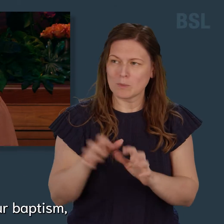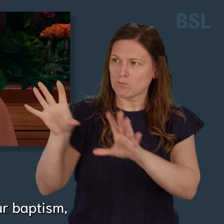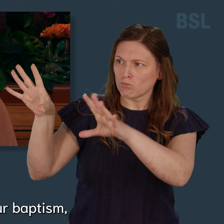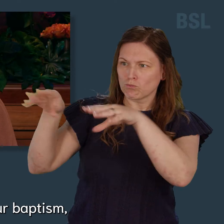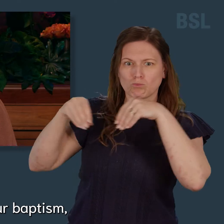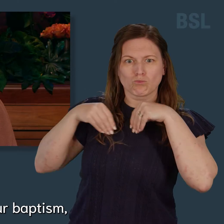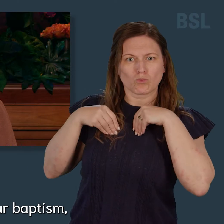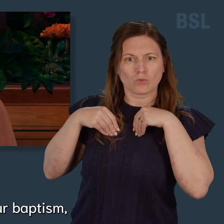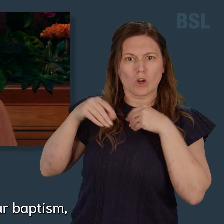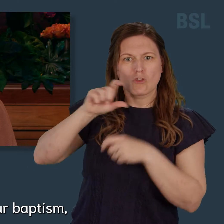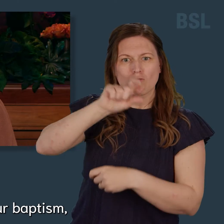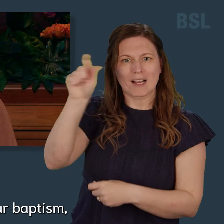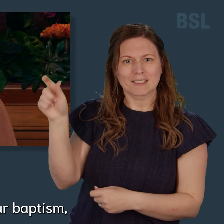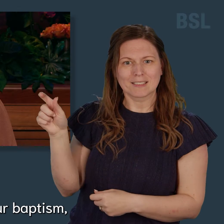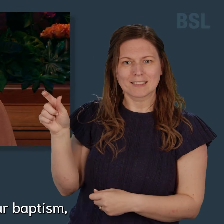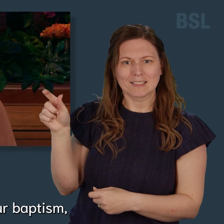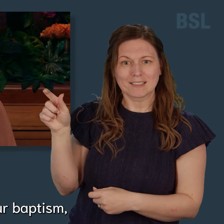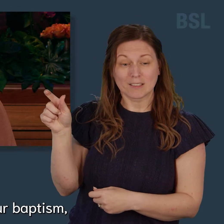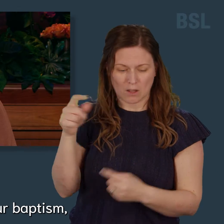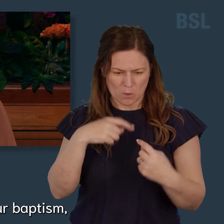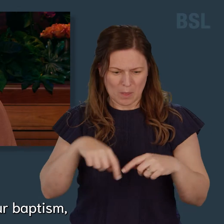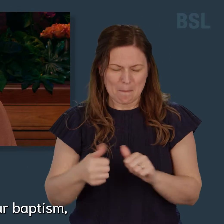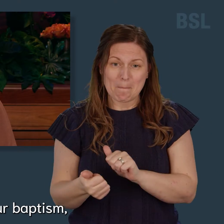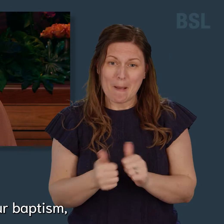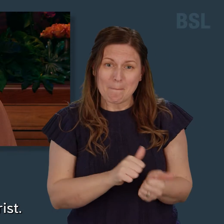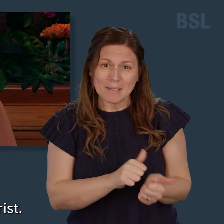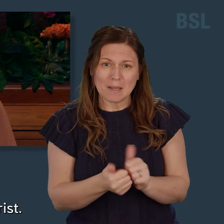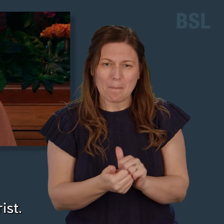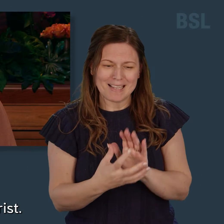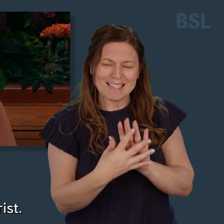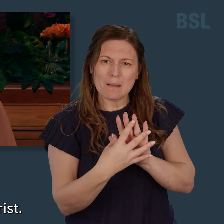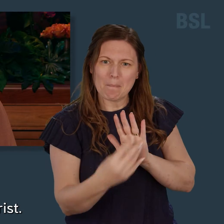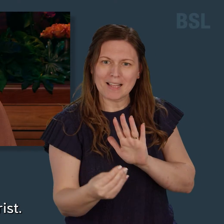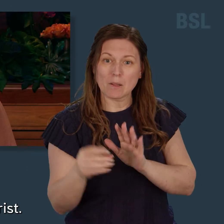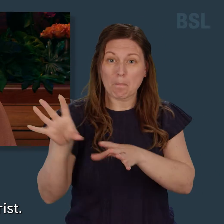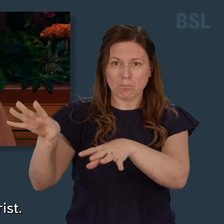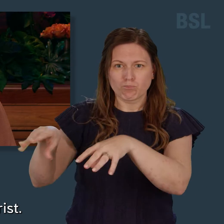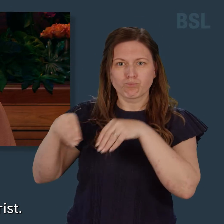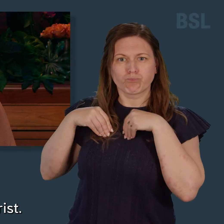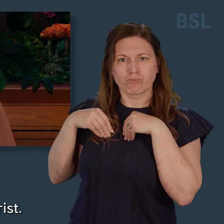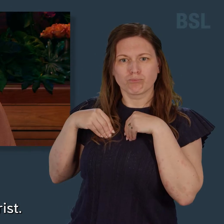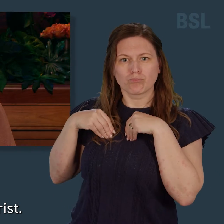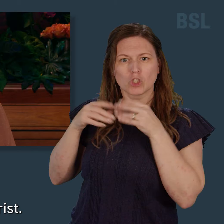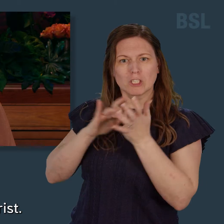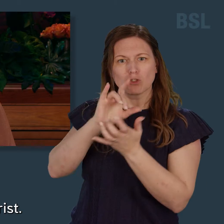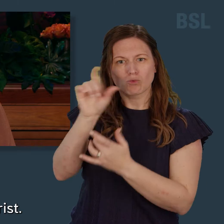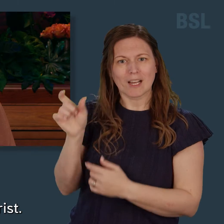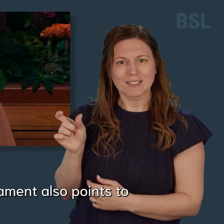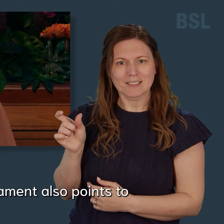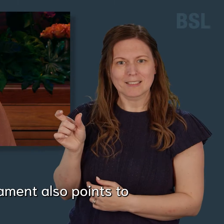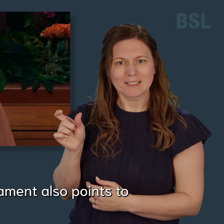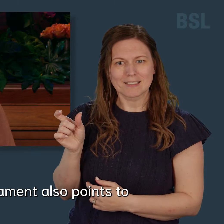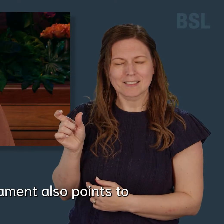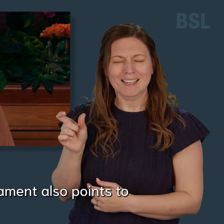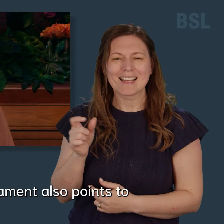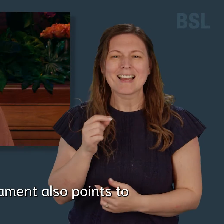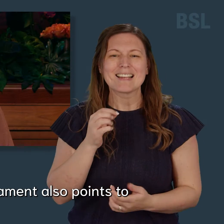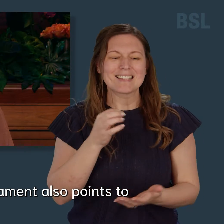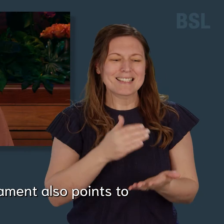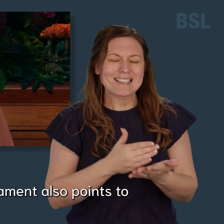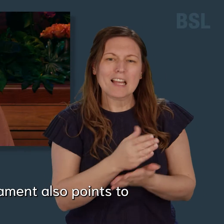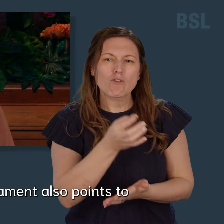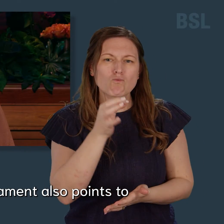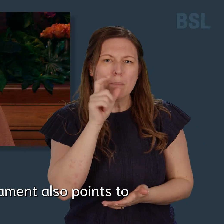have put on Christ." With our baptism, we symbolically put on Christ. The ordinance